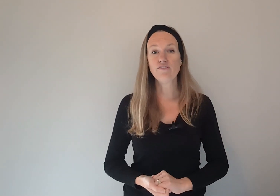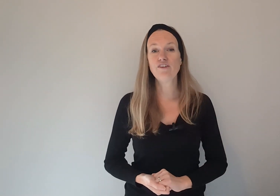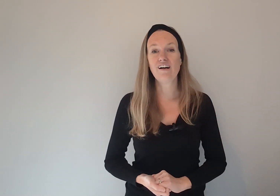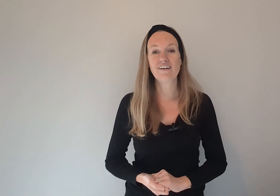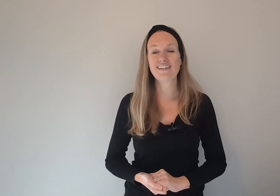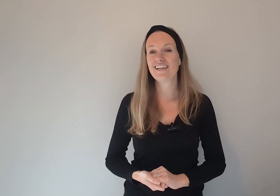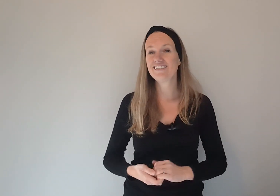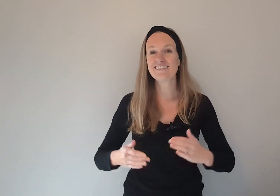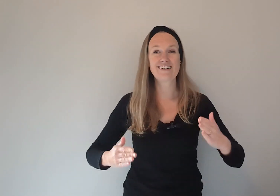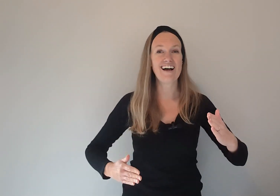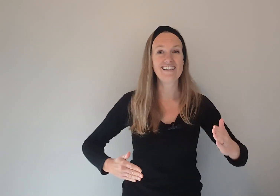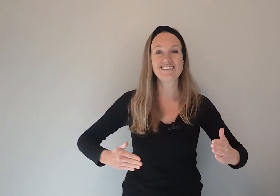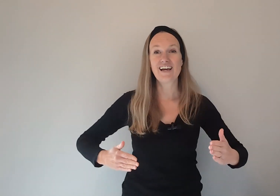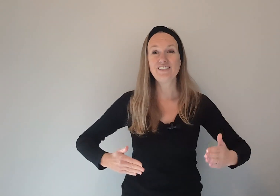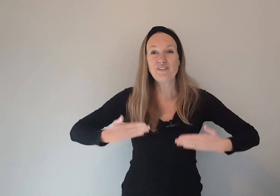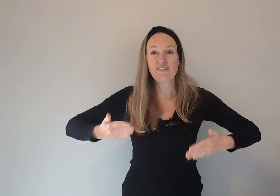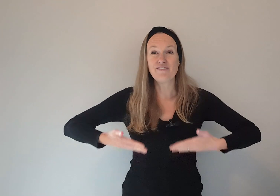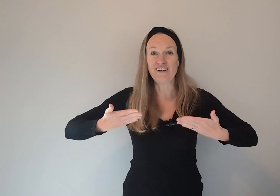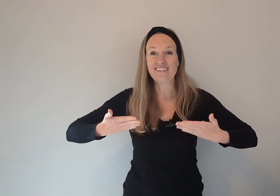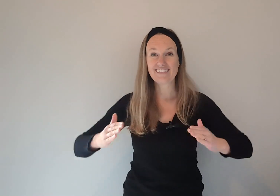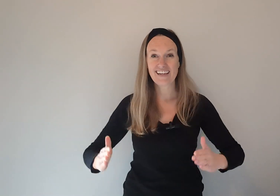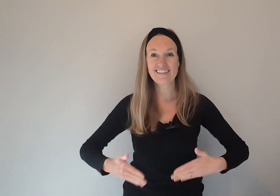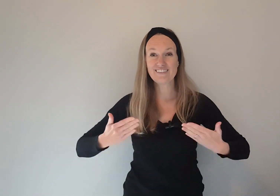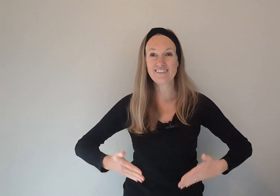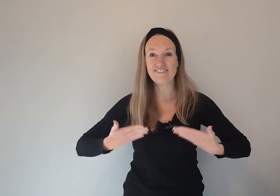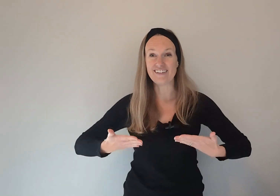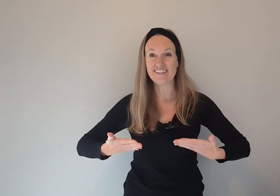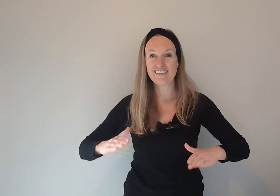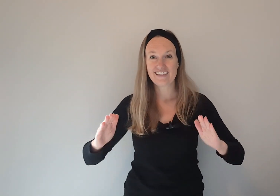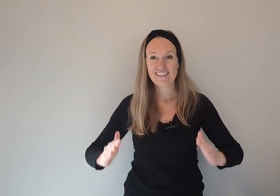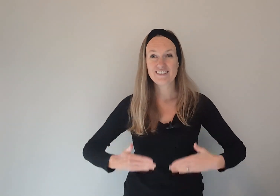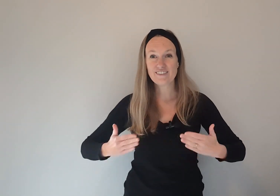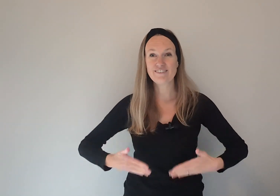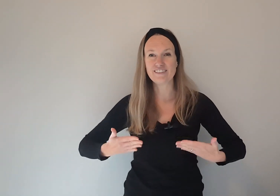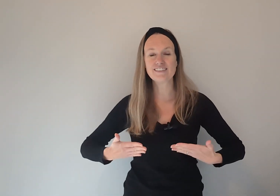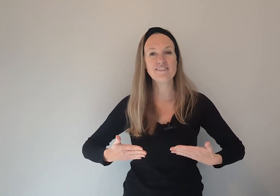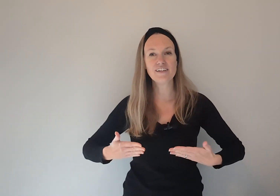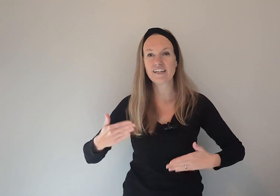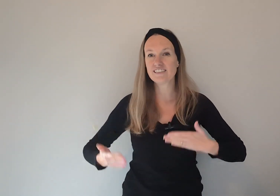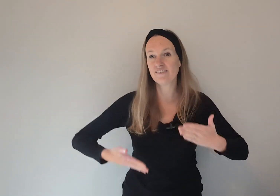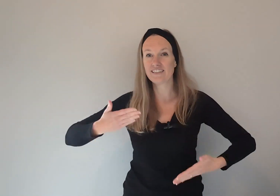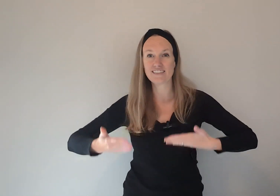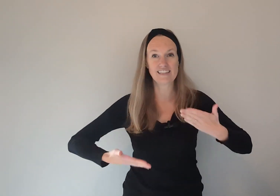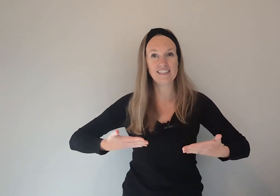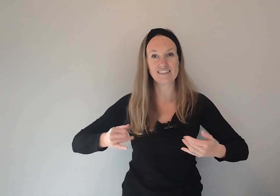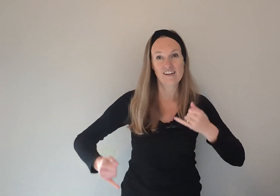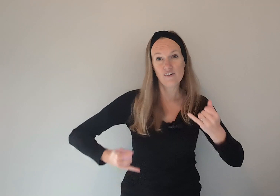Joyful, all ye nations rise. Joyful. Okay? Joyful. Joyful. You'll see variations of this like this or